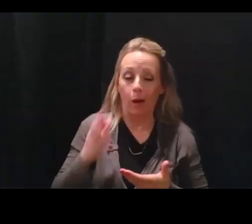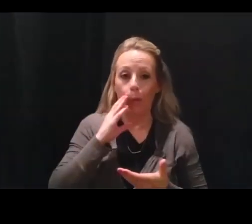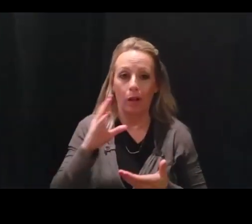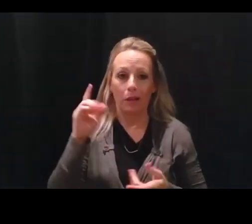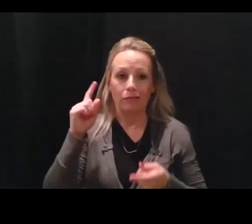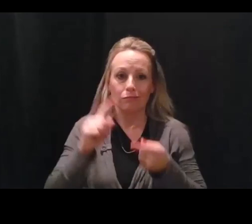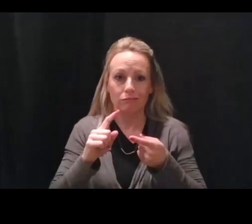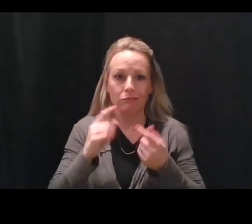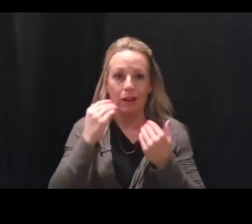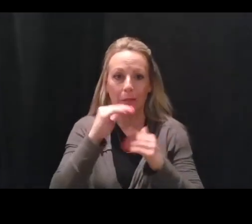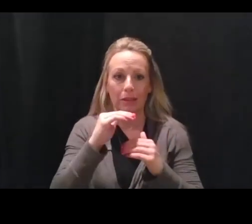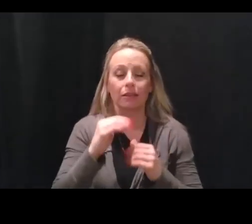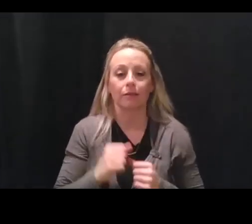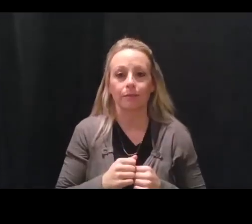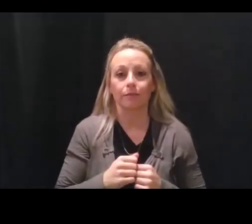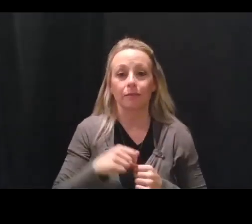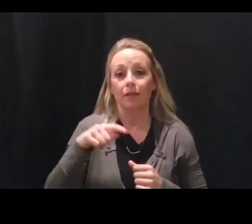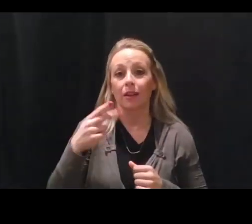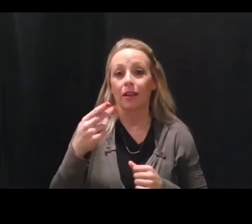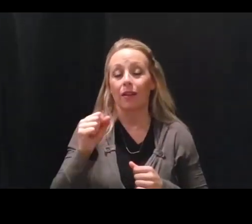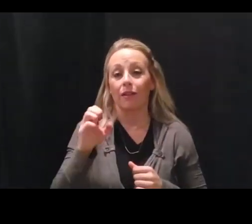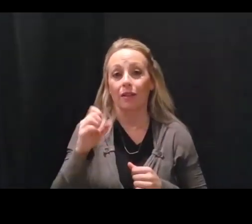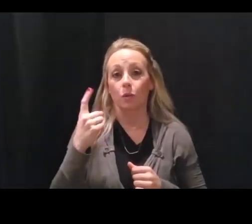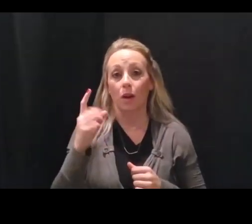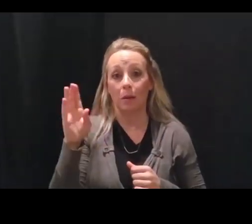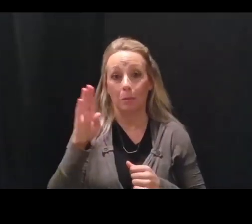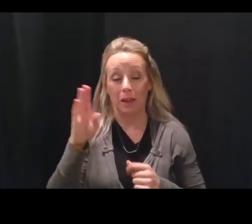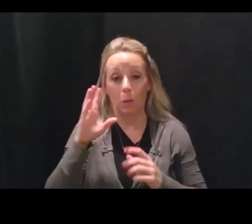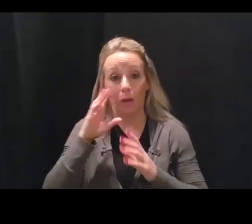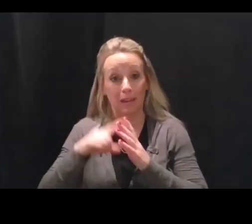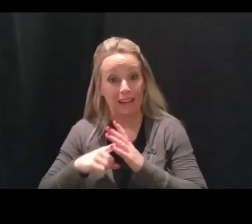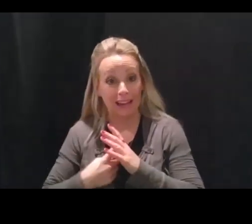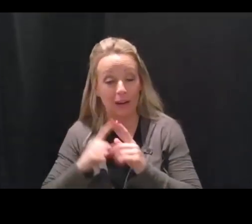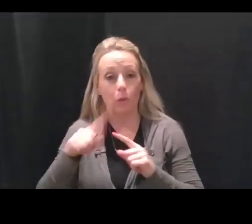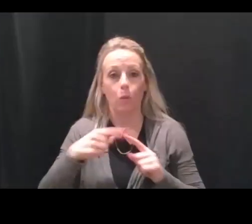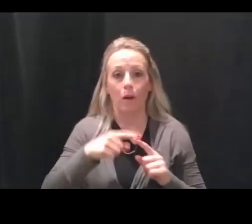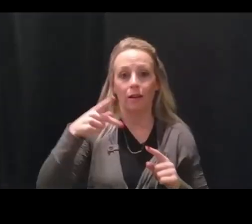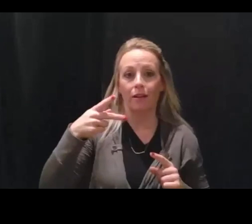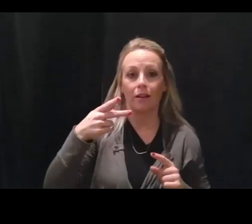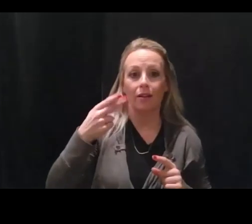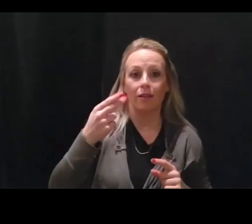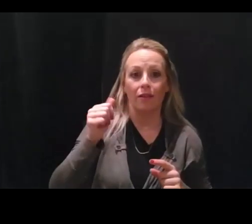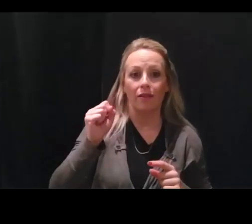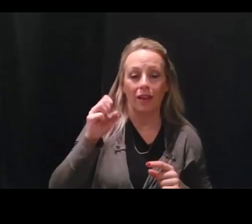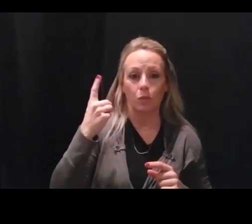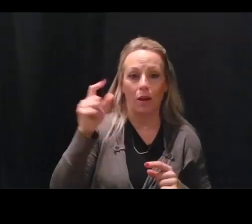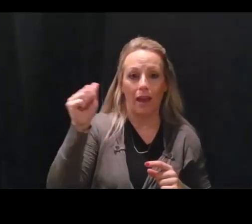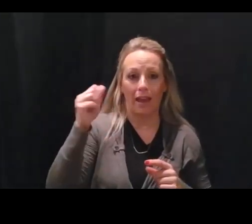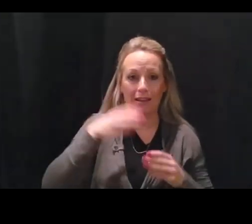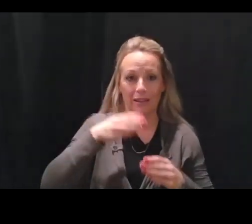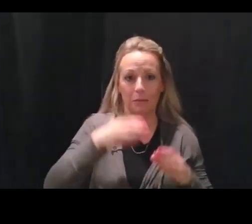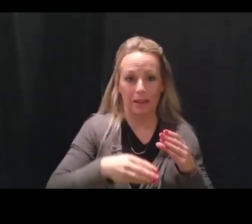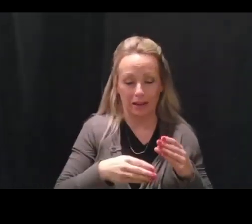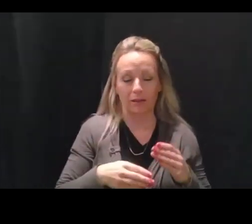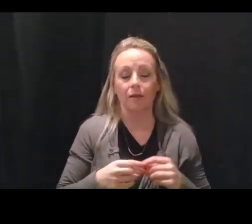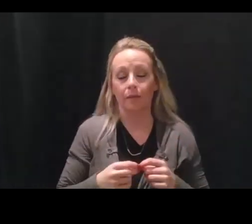Phase 1B will begin when phase 1A is completed. Additionally, the Iowa Department of Public Health